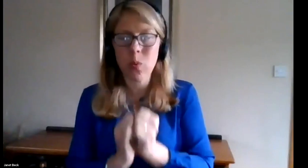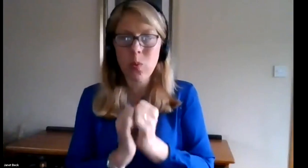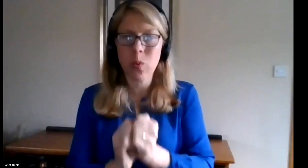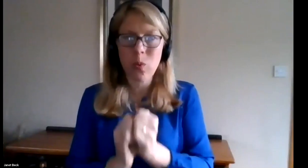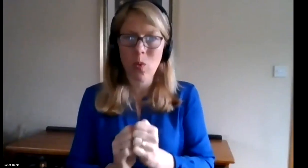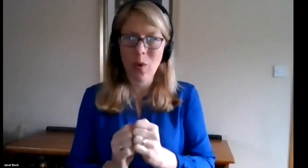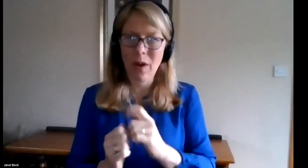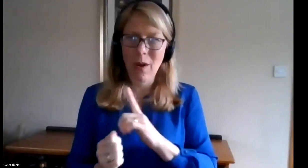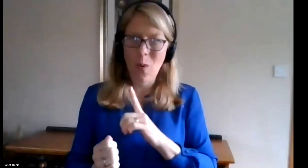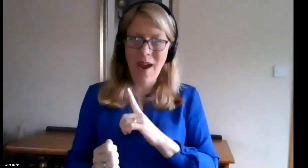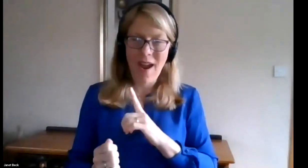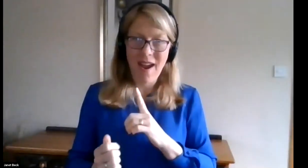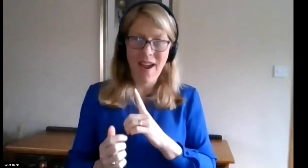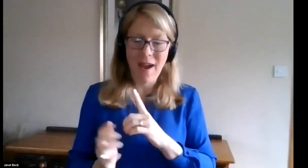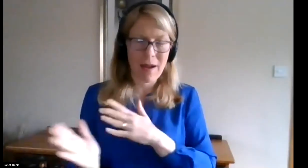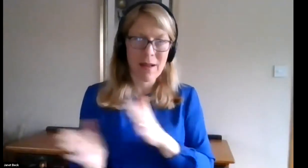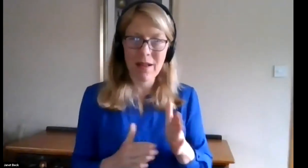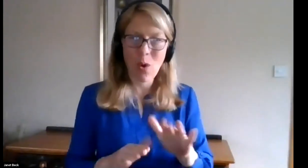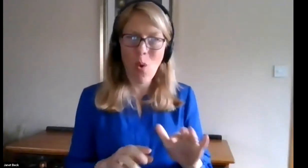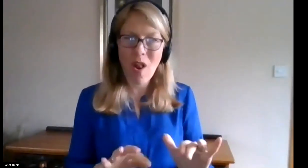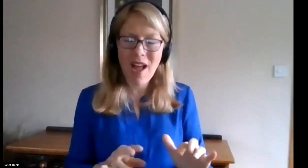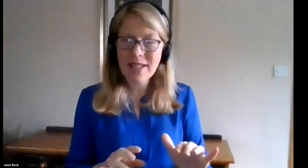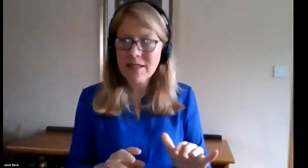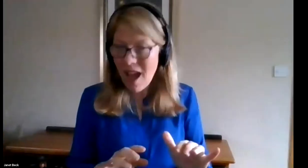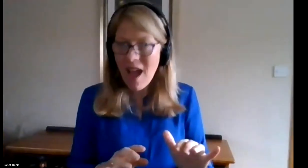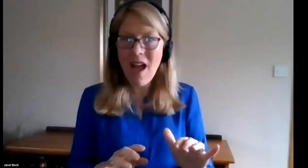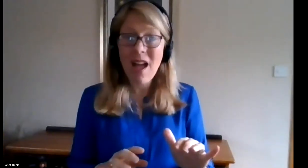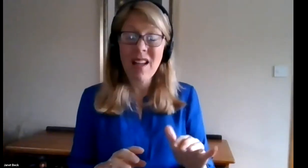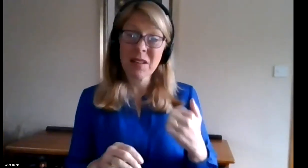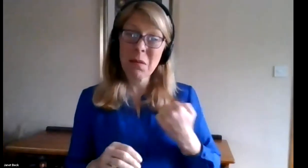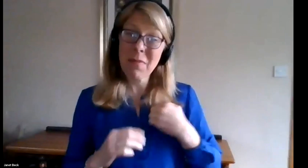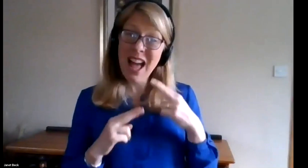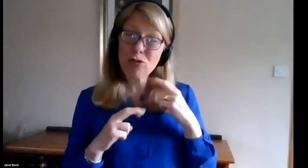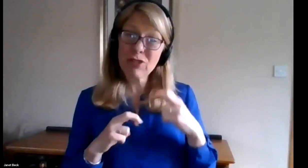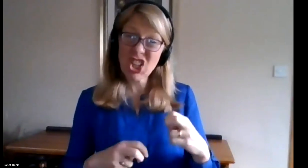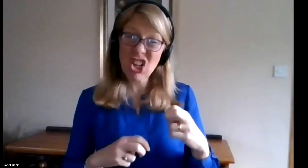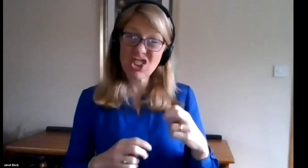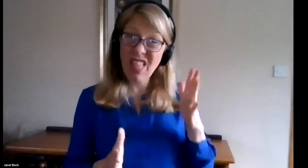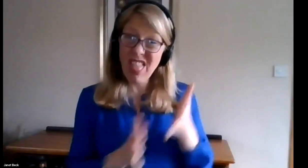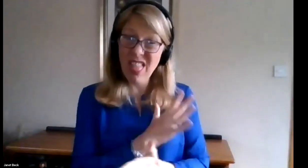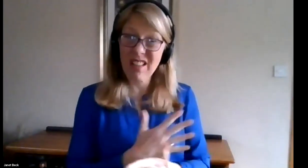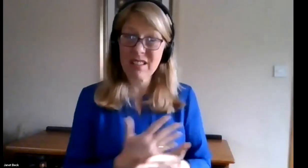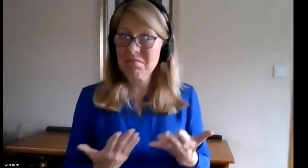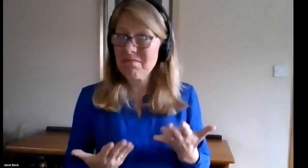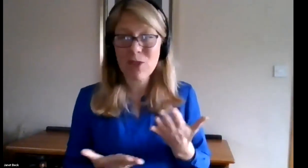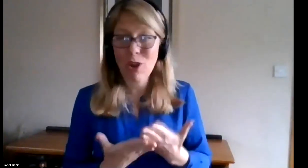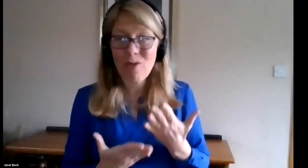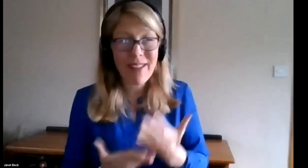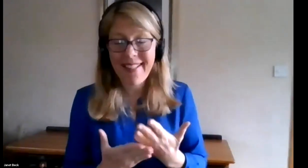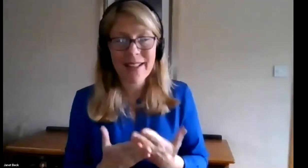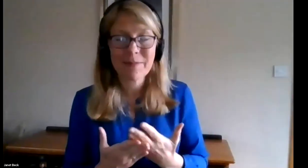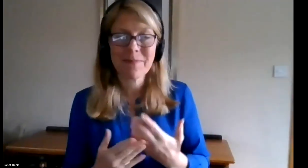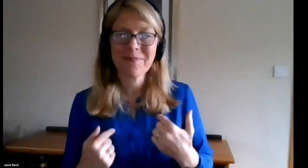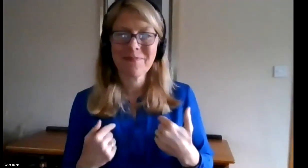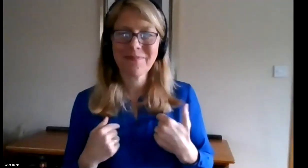and begin taking place online. It really didn't affect my research methodology all that much, since I was interviewing